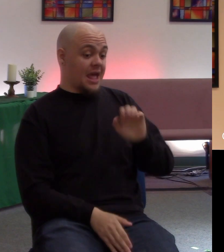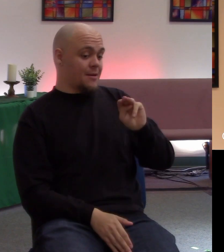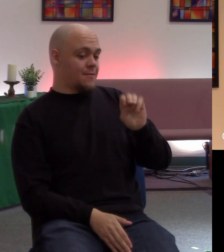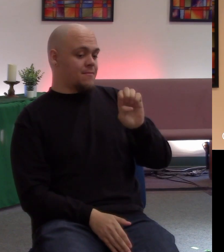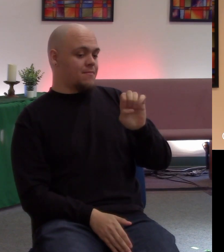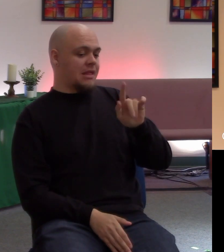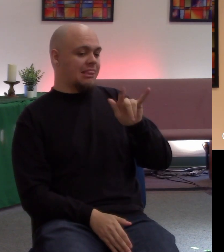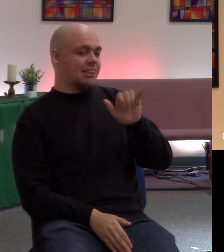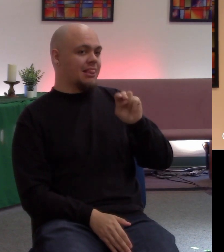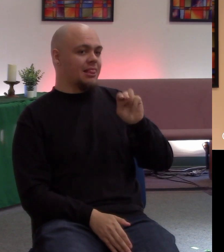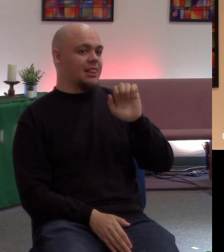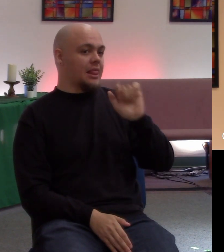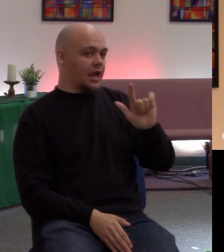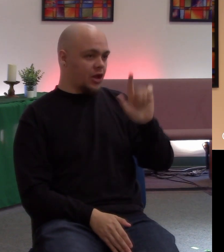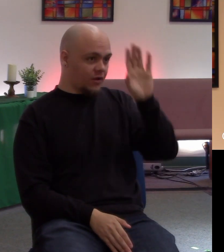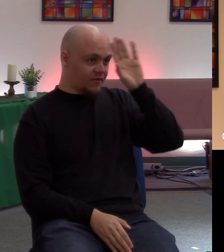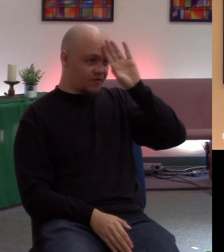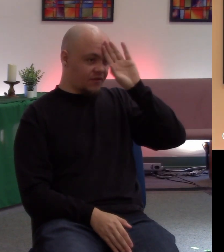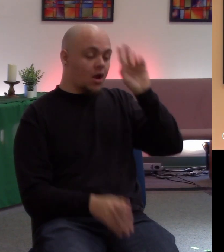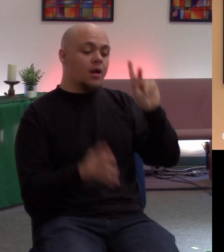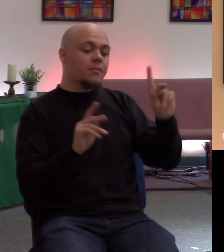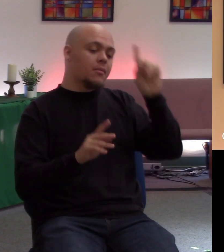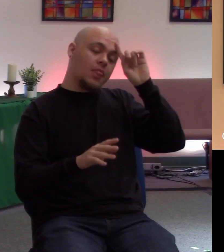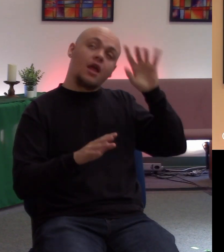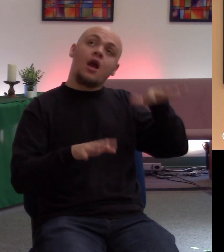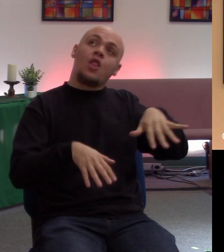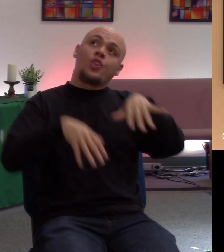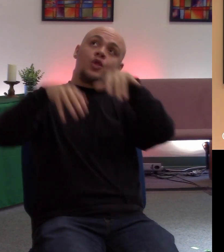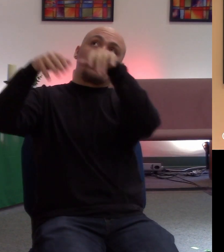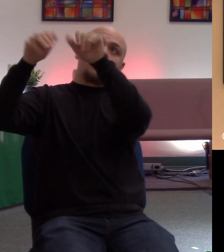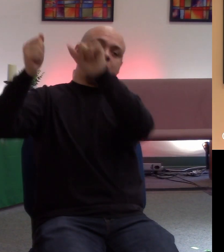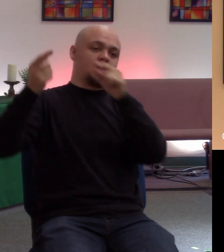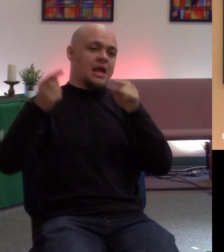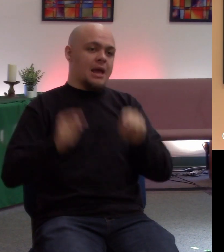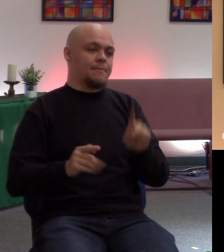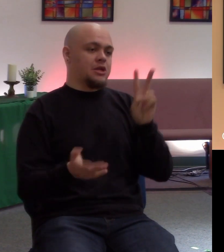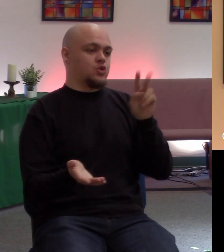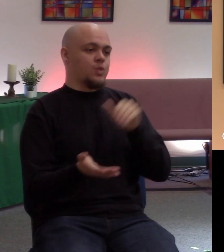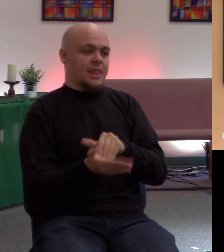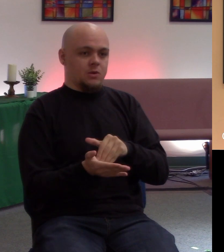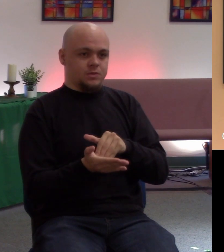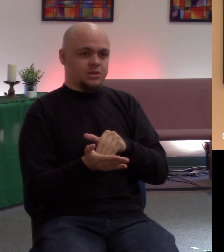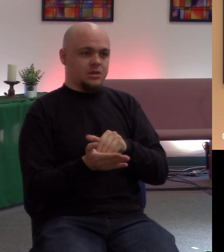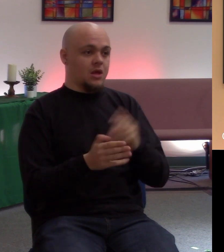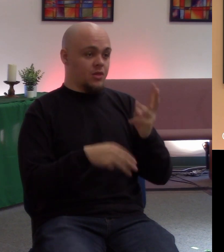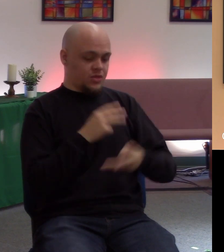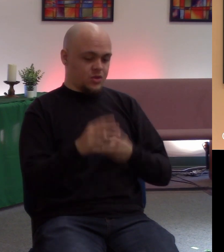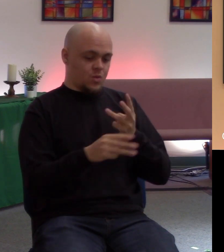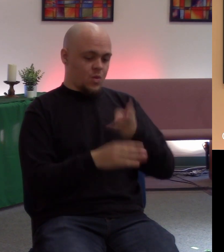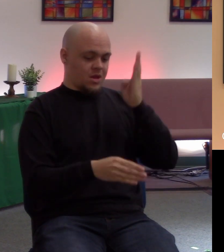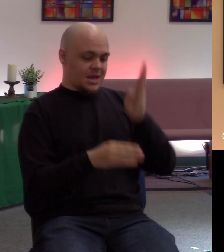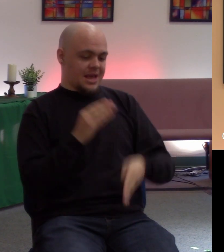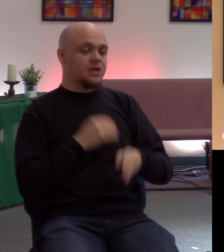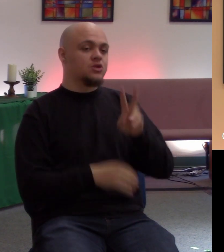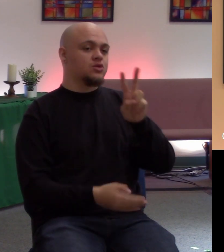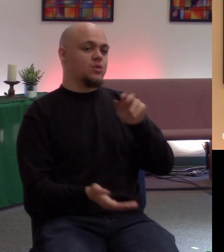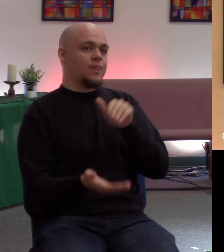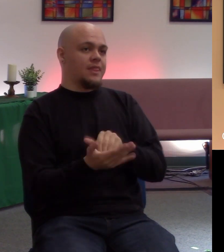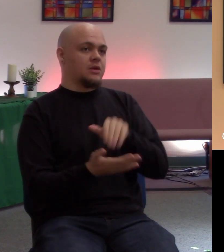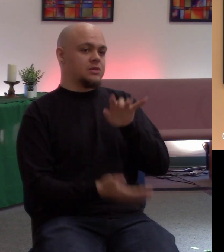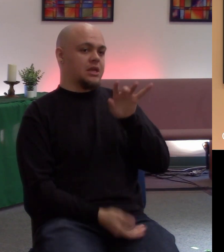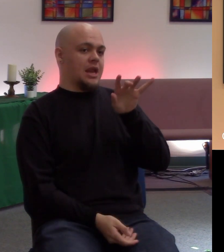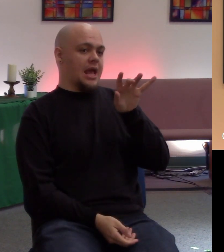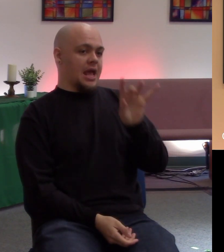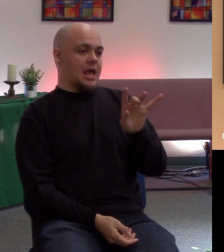millennial fever that kind of comes along, they were predicting that the rapture would happen then, that the world was going to end in